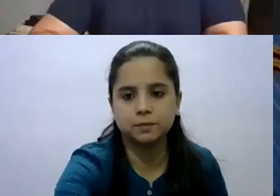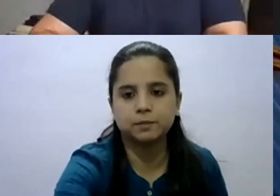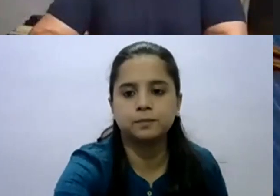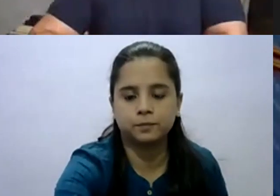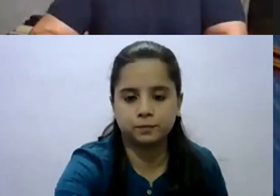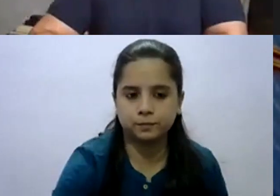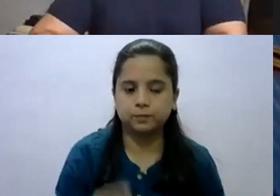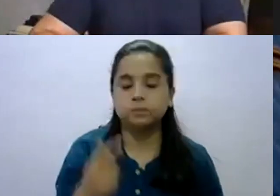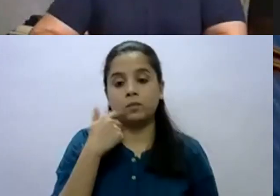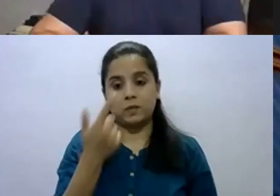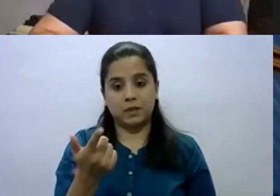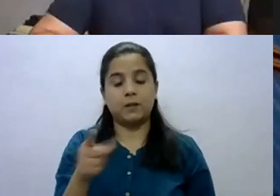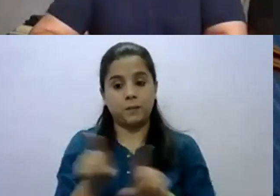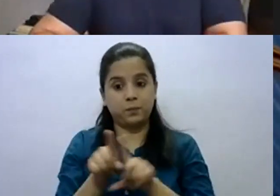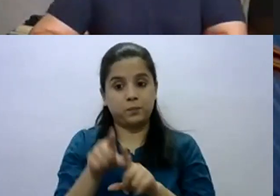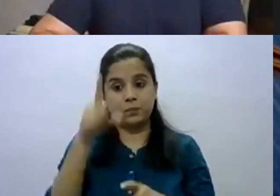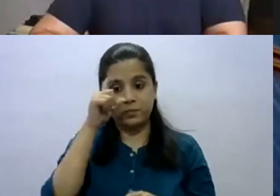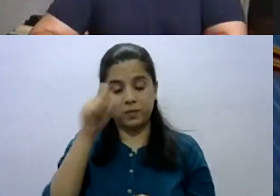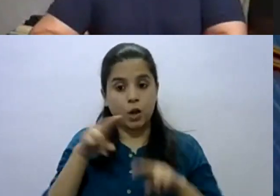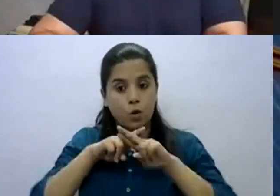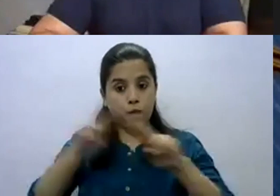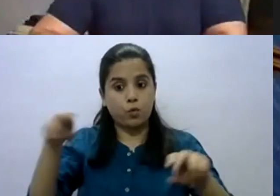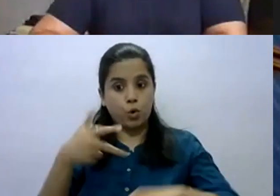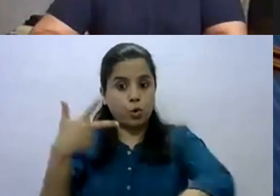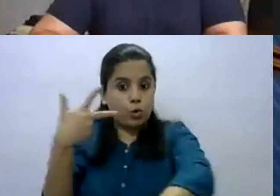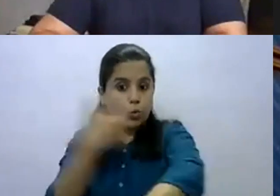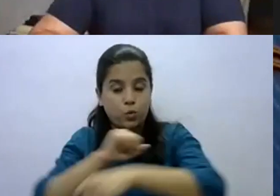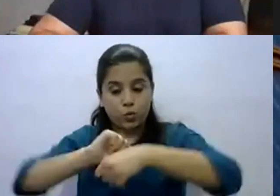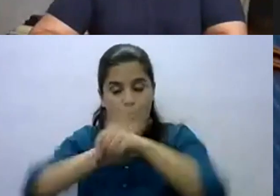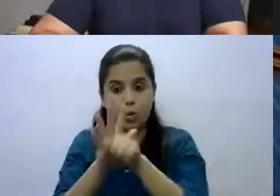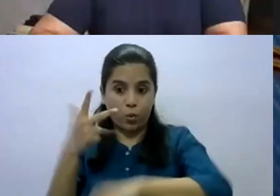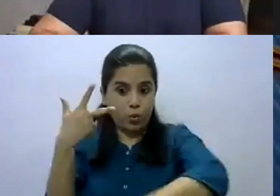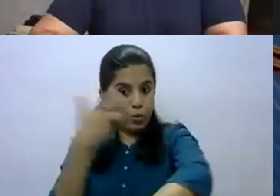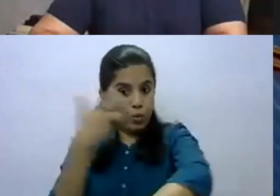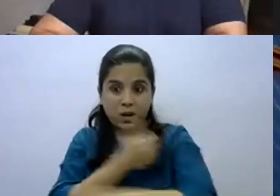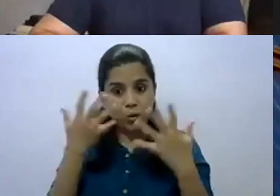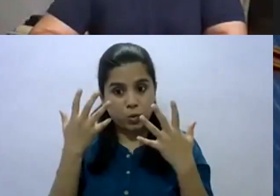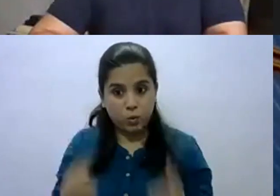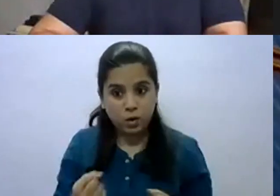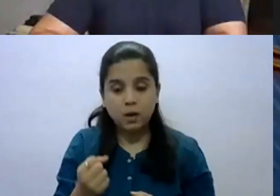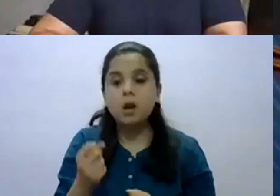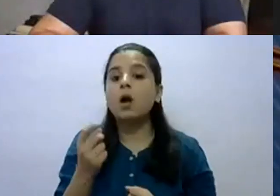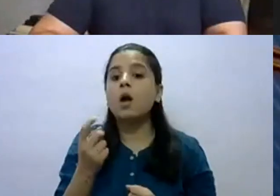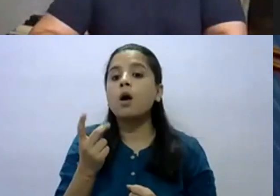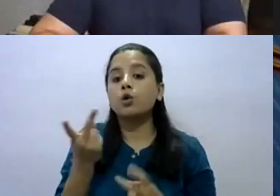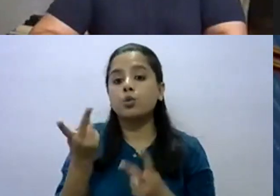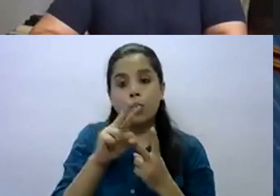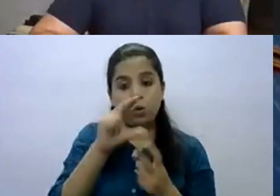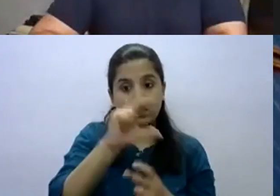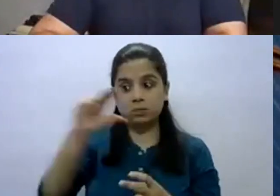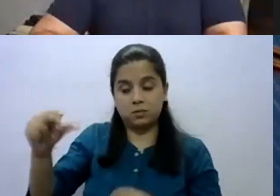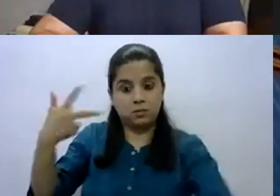And also remember, for a full COVID vaccination effect, it takes both, you have to take both doses, and then